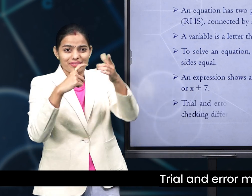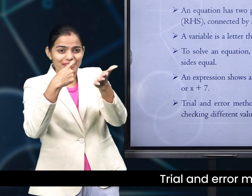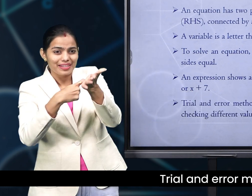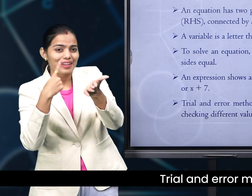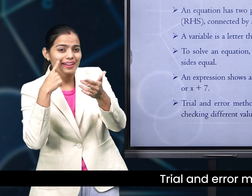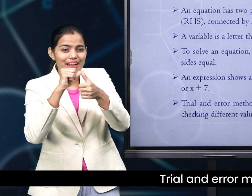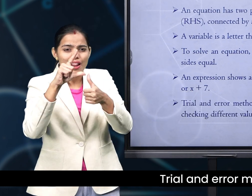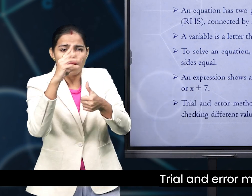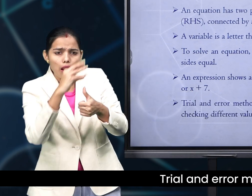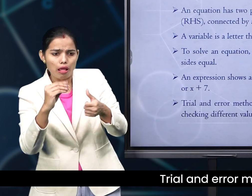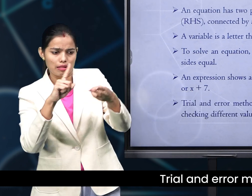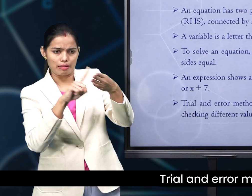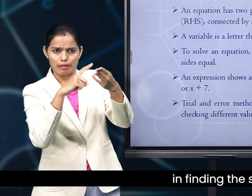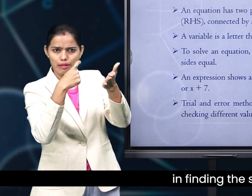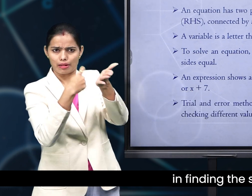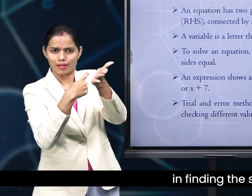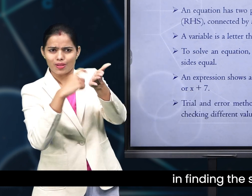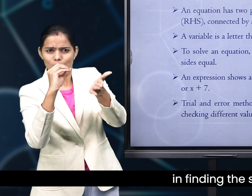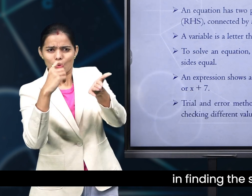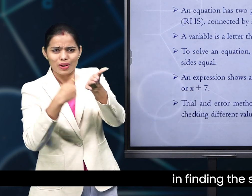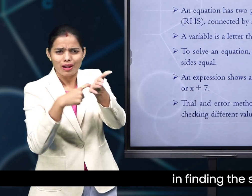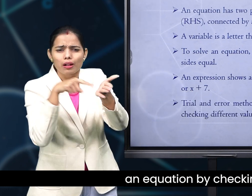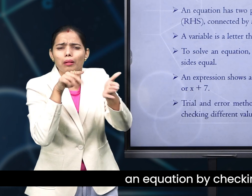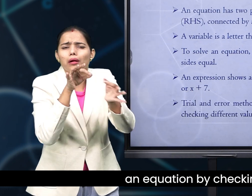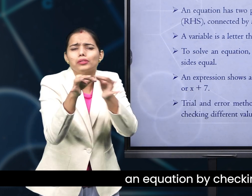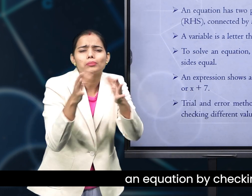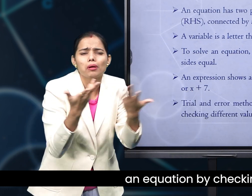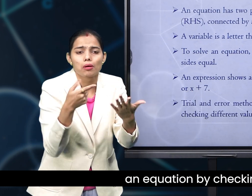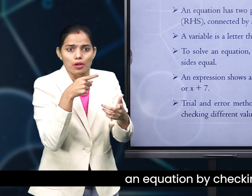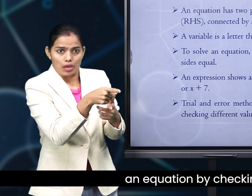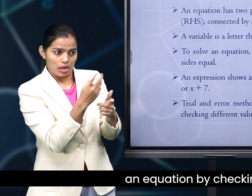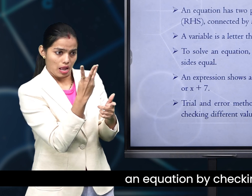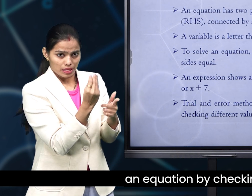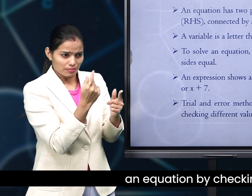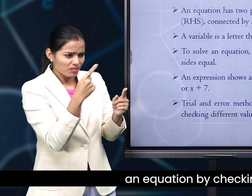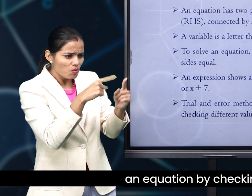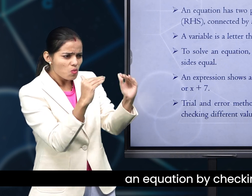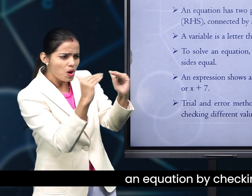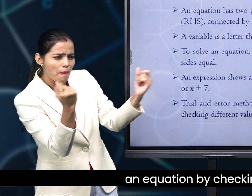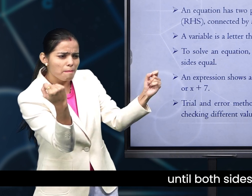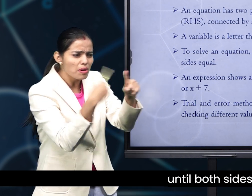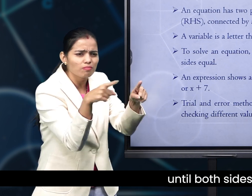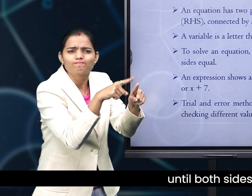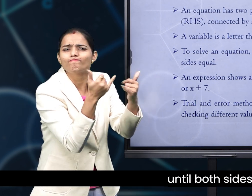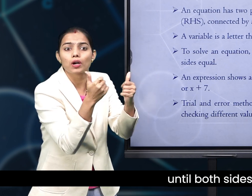Trial and error method helps in finding the solution to an equation by checking different values until both sides